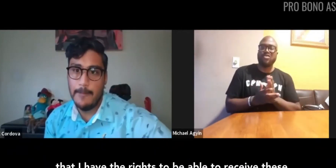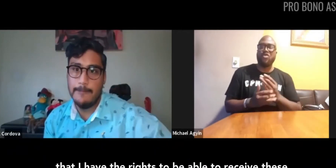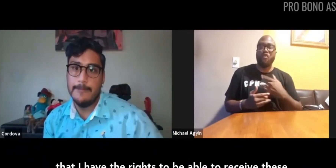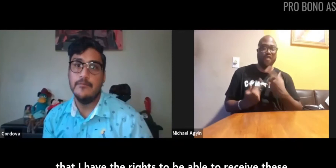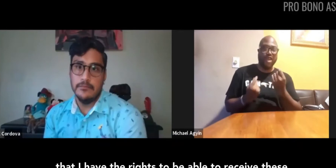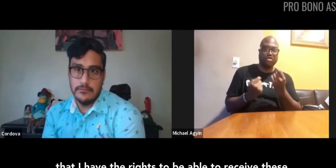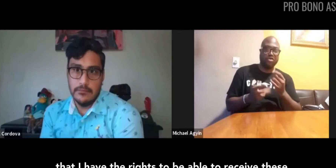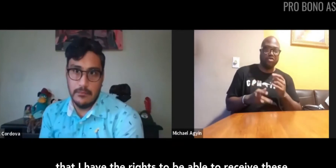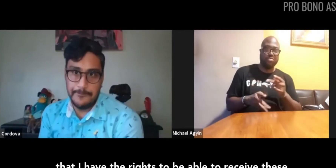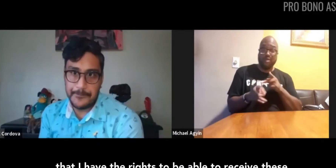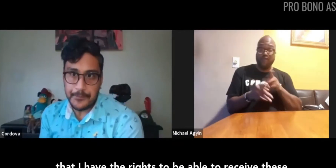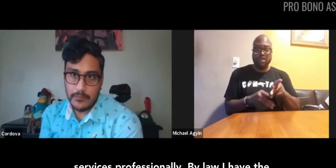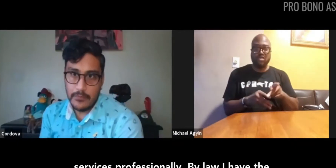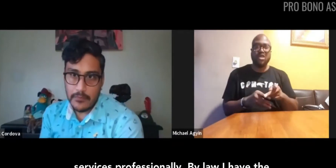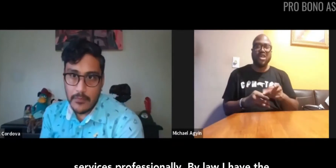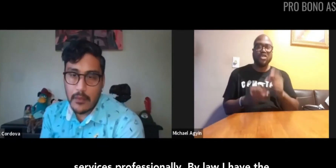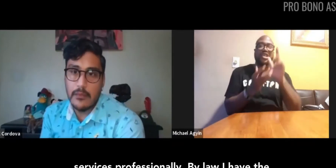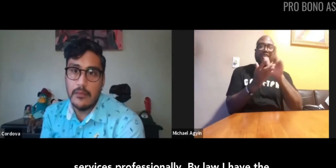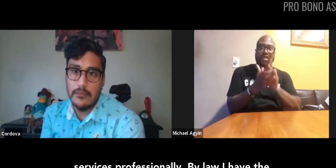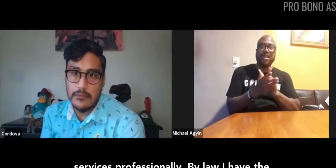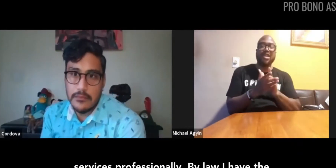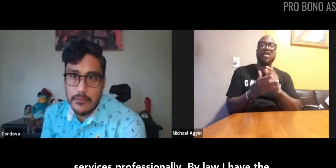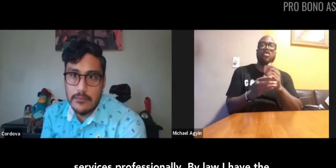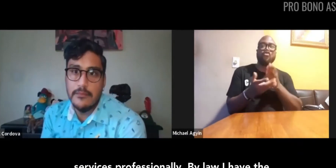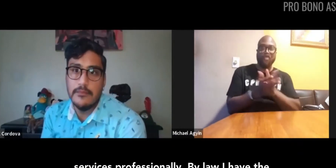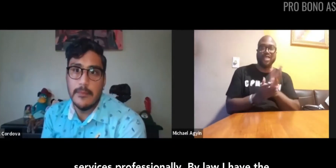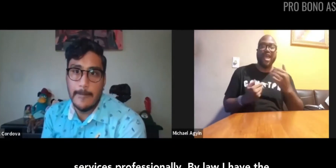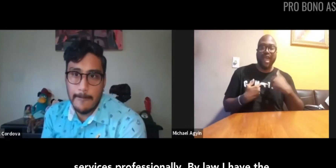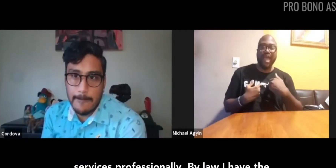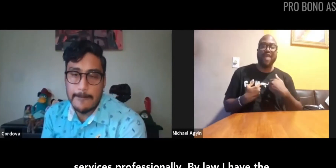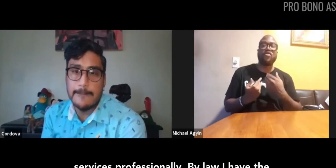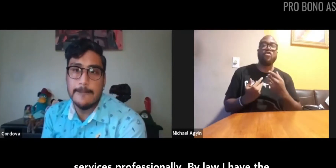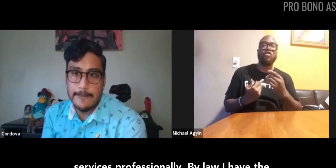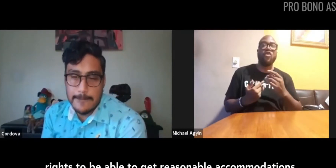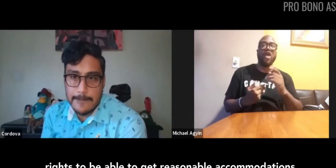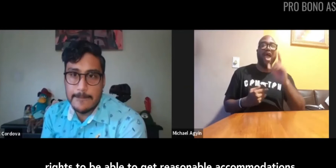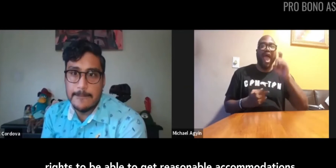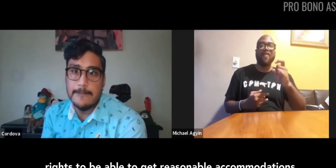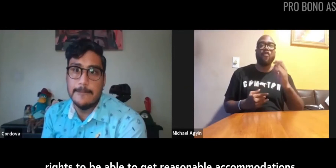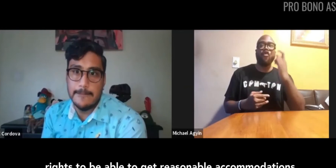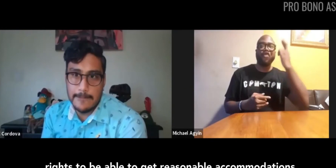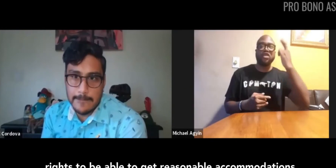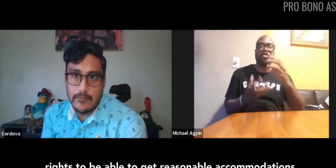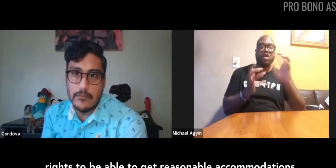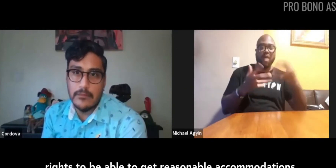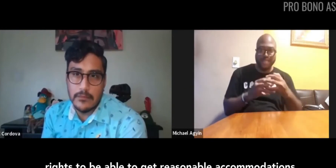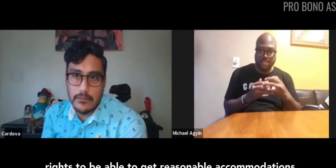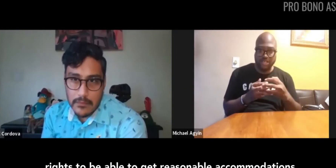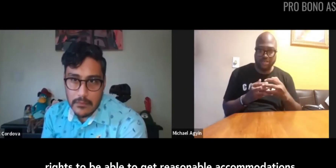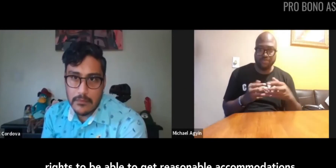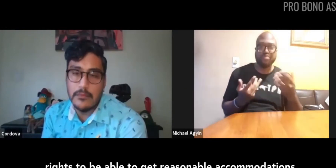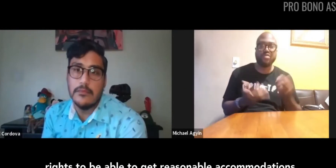I have the rights to be able to receive these services professionally. By law, I have the rights to be able to get